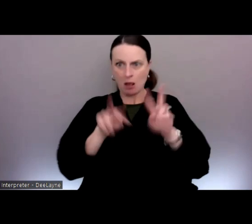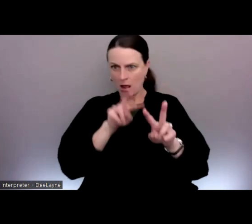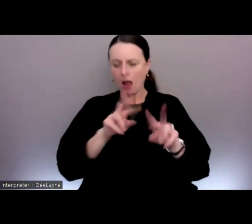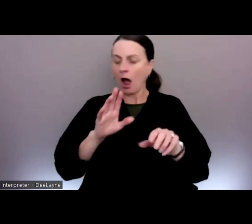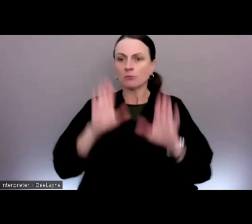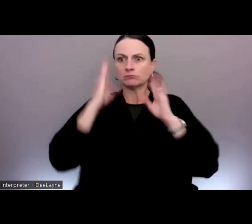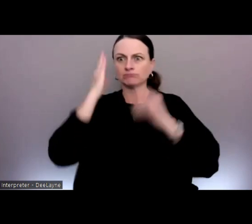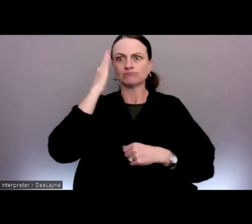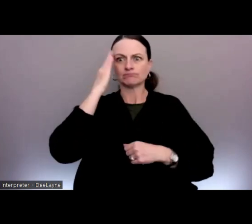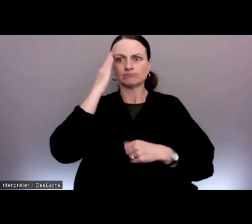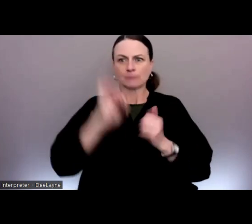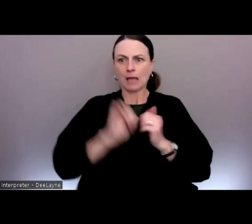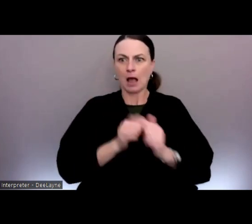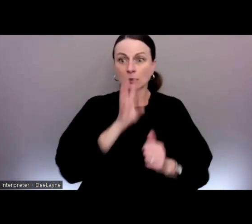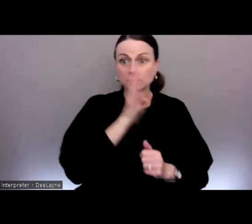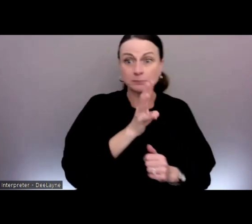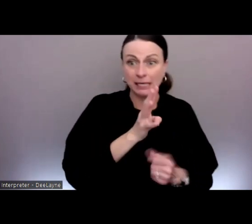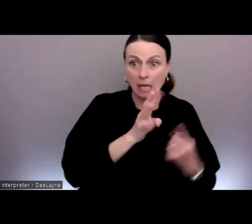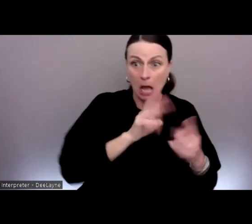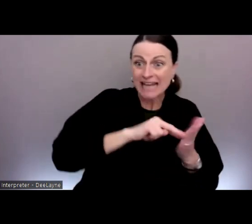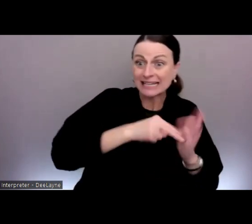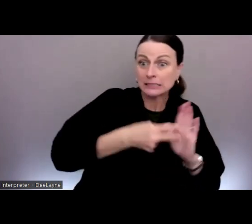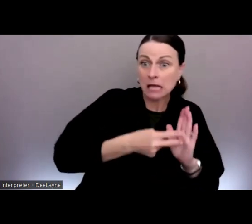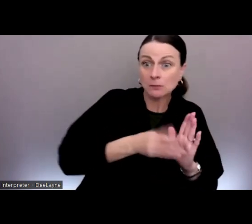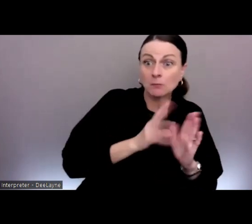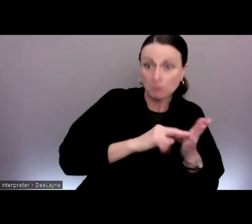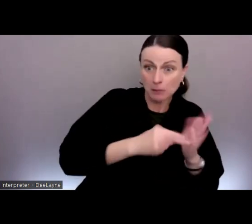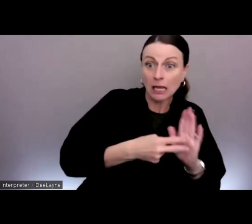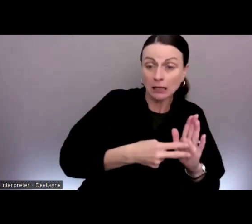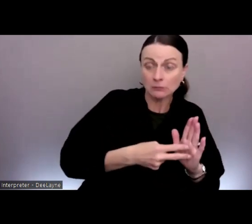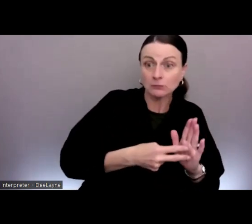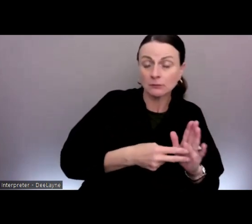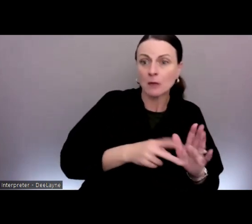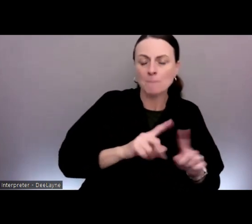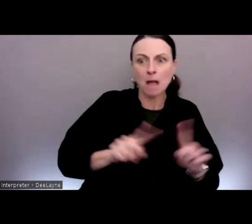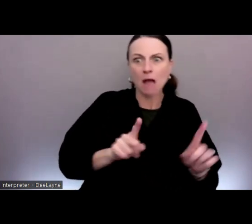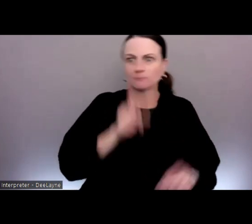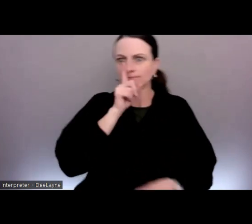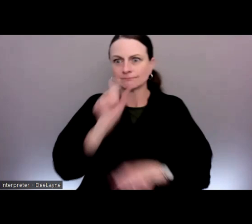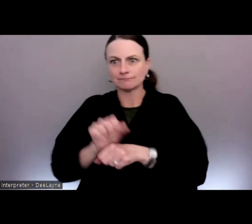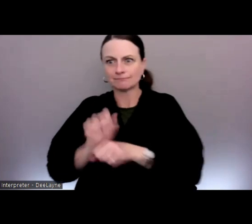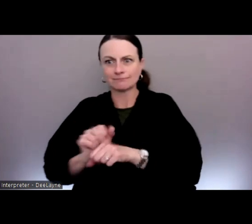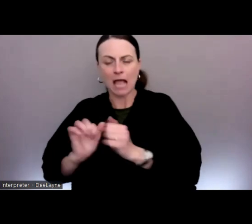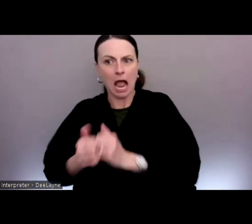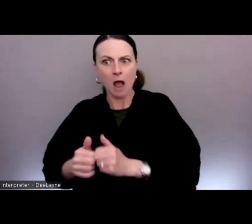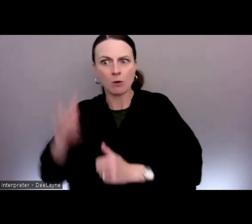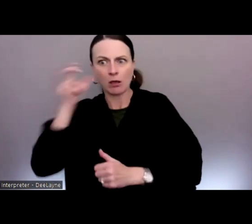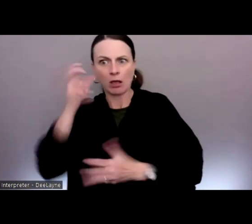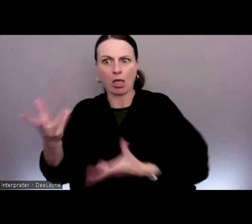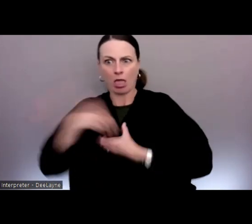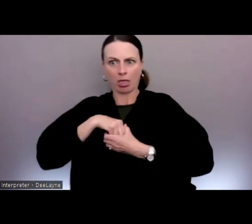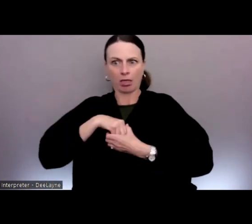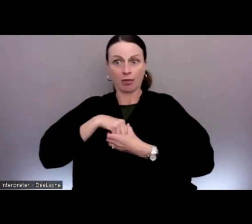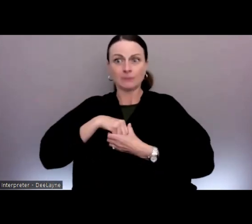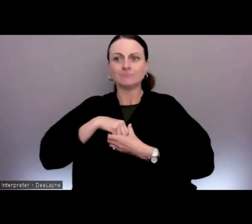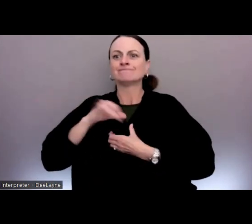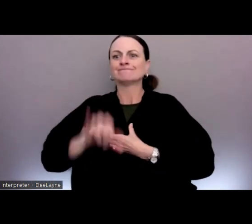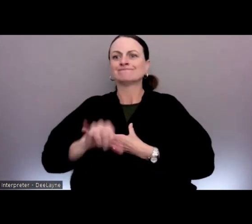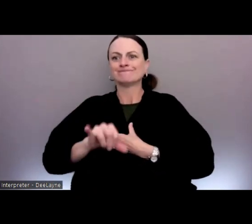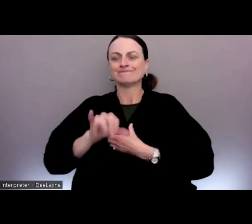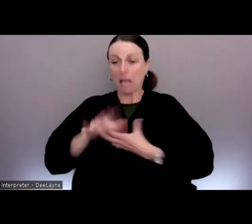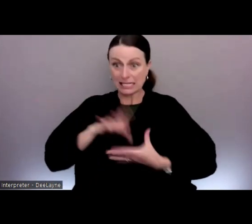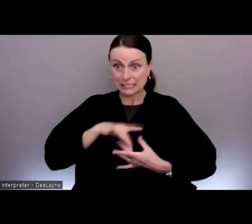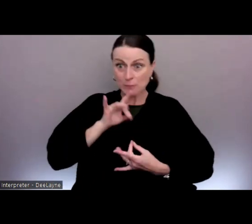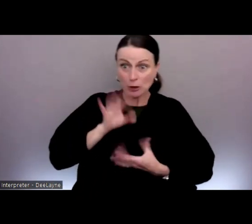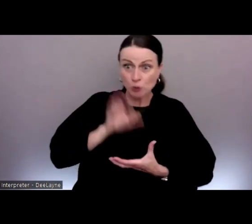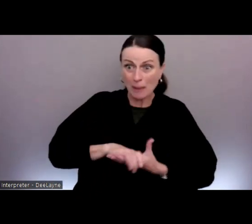and not only what they are intended to mean and refer to, but actually how they sound. This is informed by spiritual